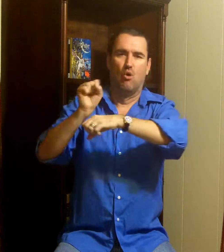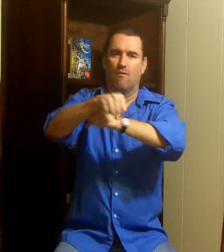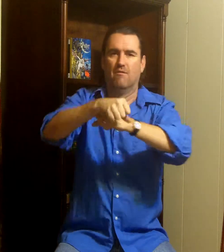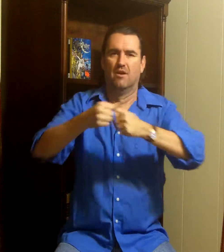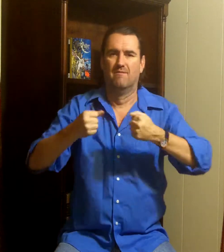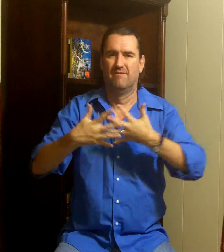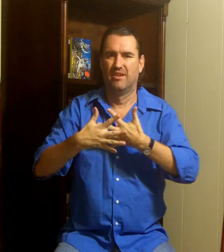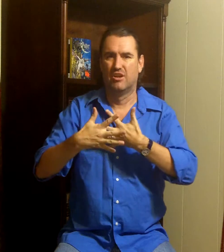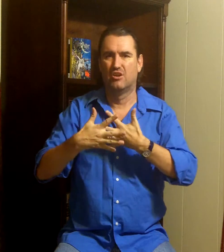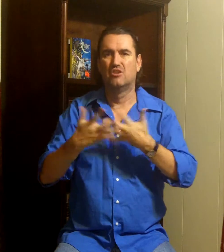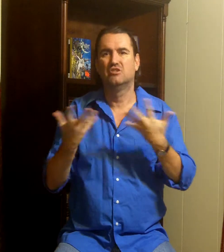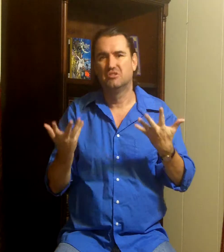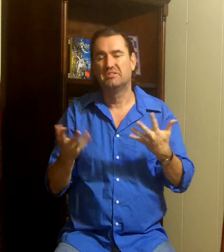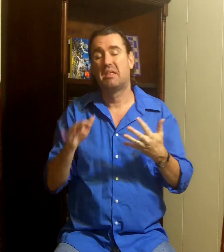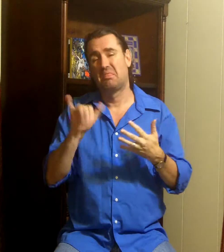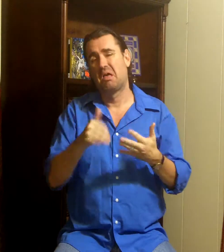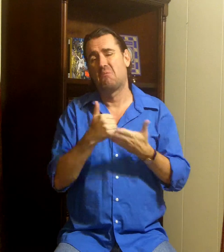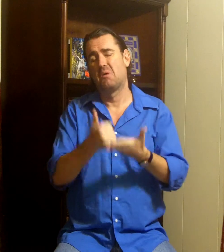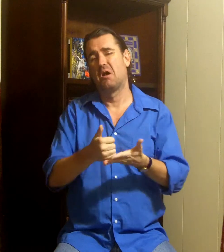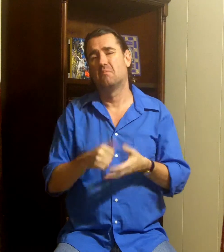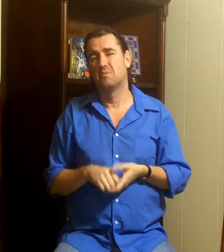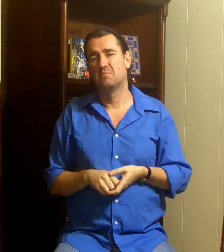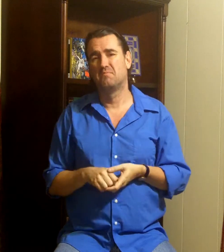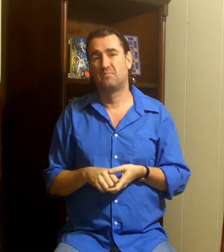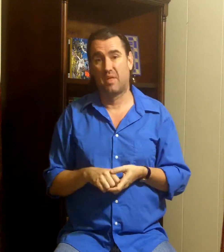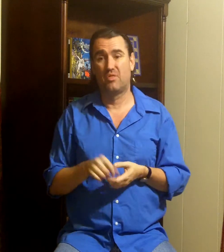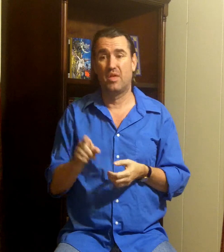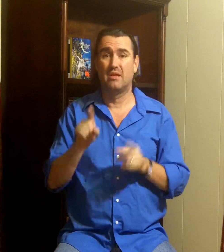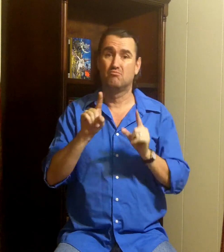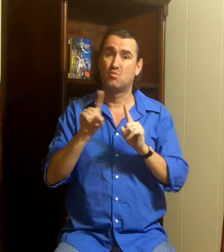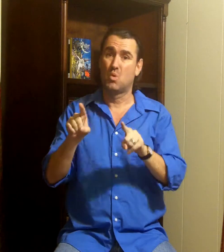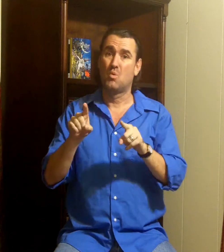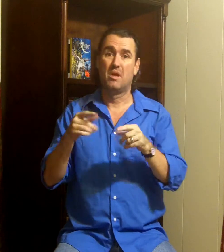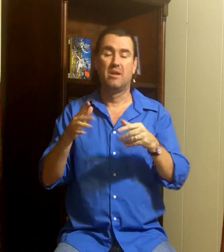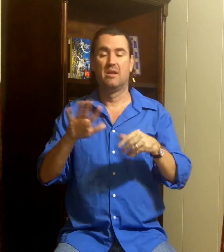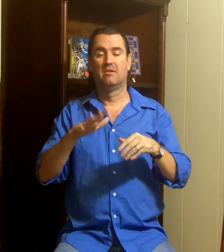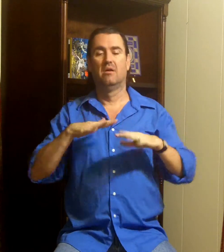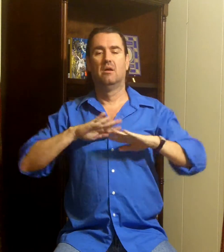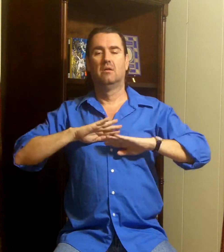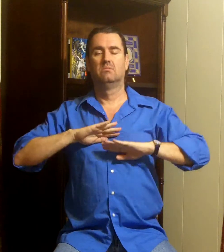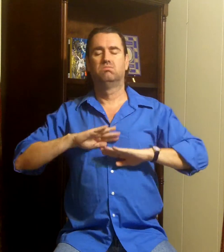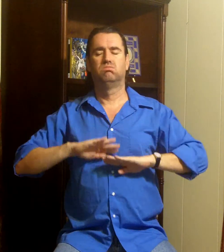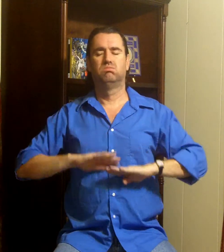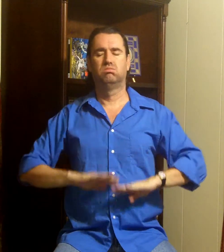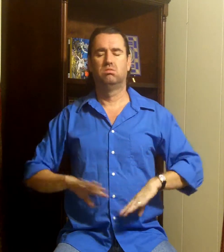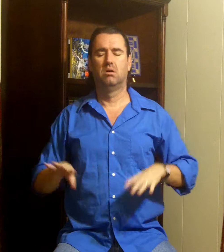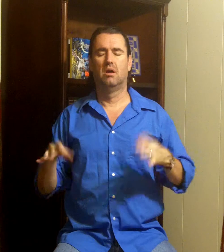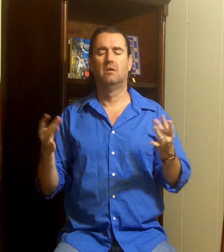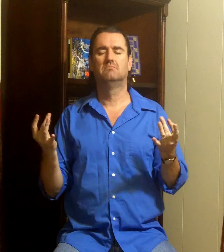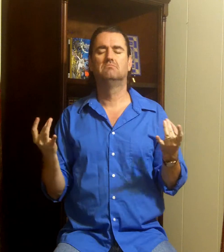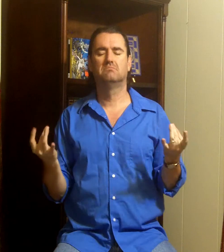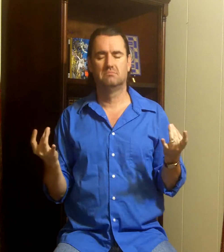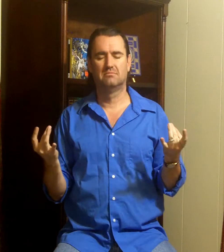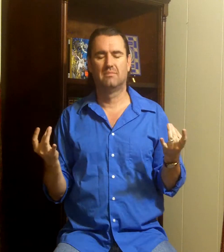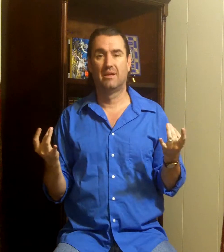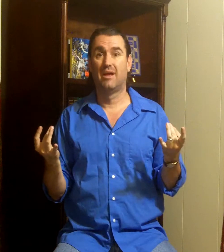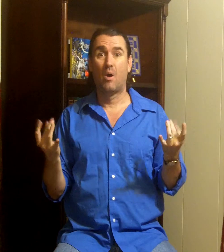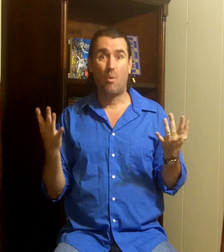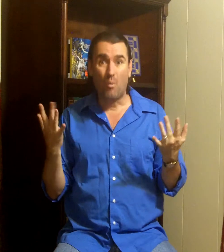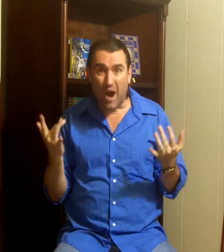is the way that it is. Go in and keep your nerves down to a minimum, because all you're doing in that assignment is doing what